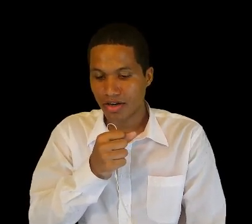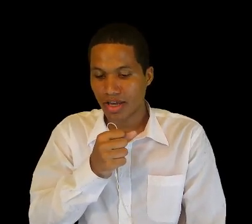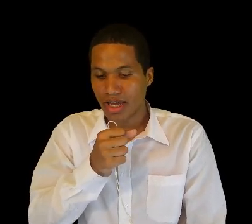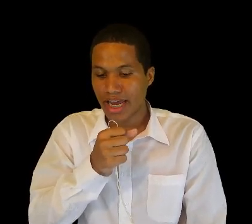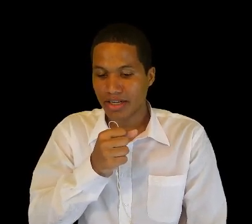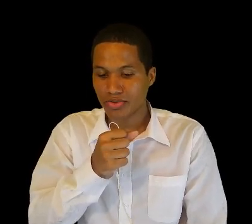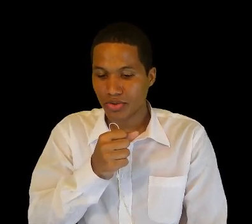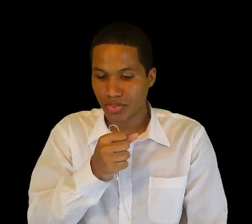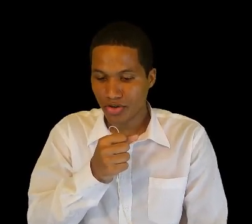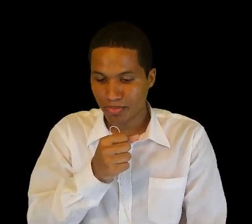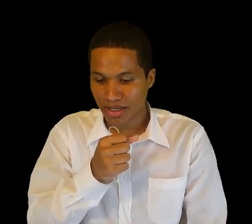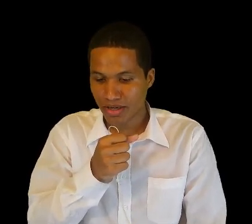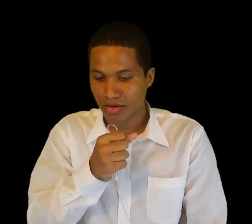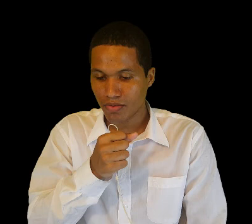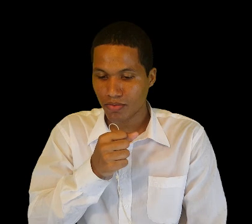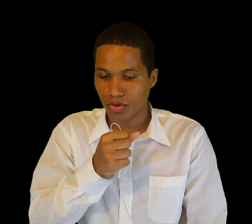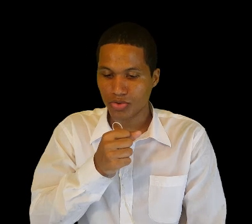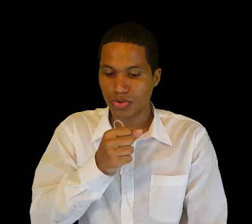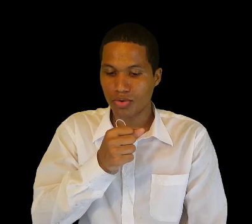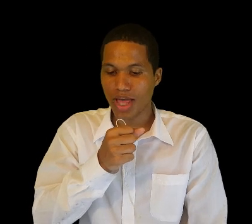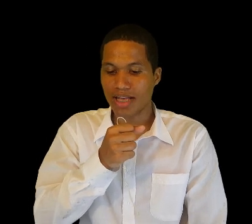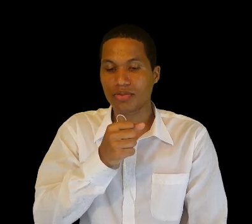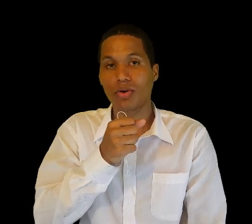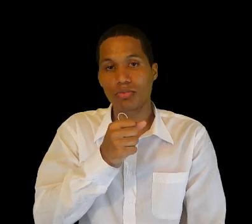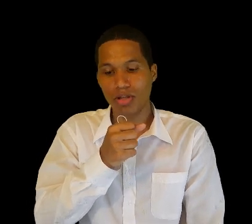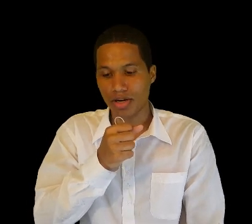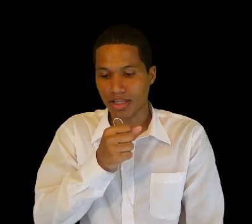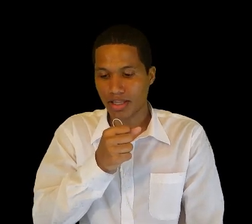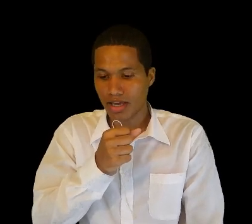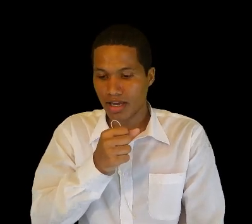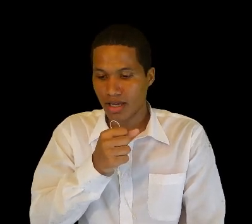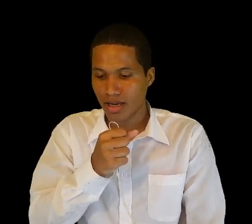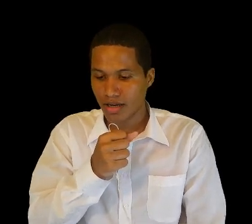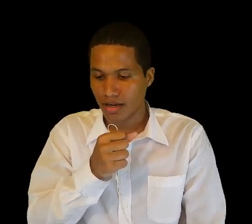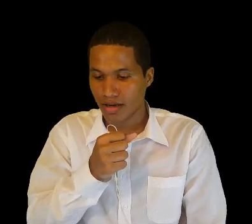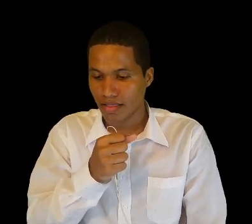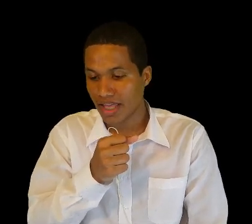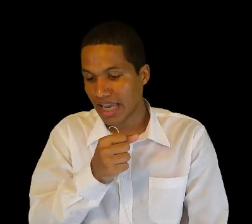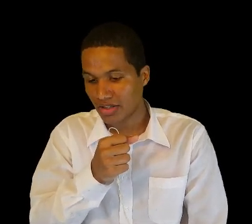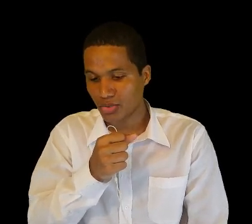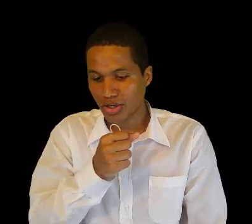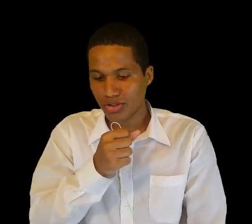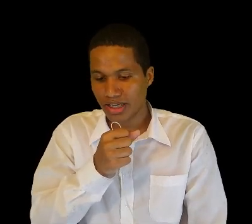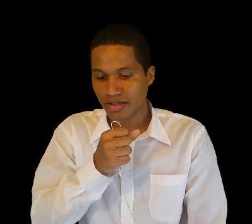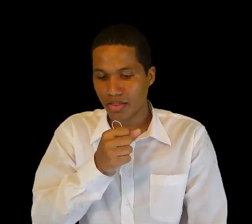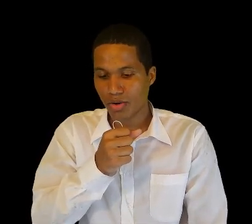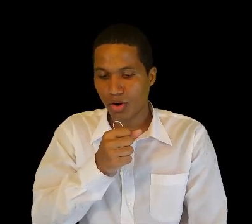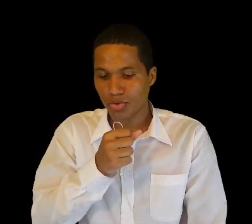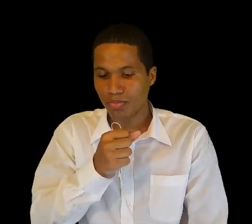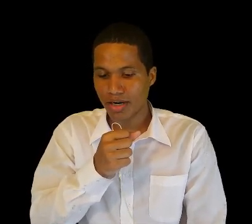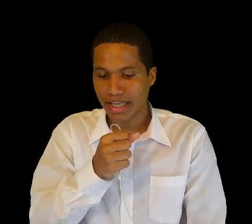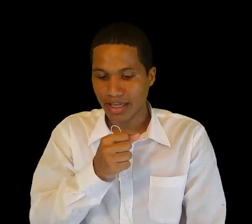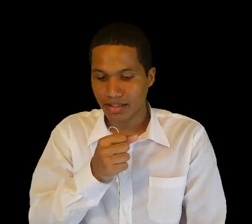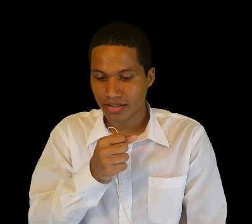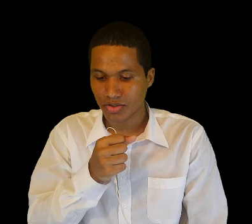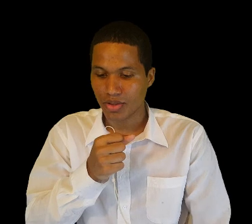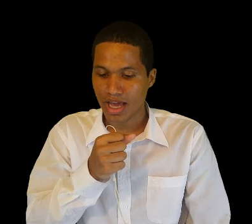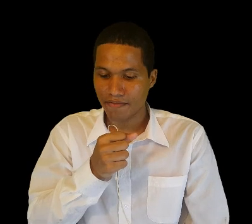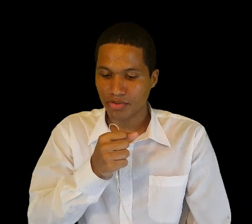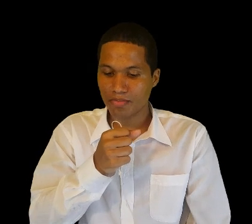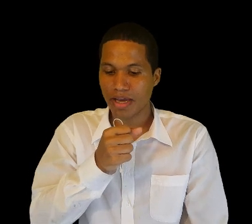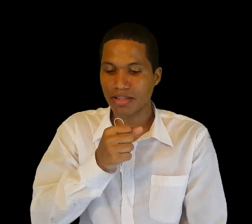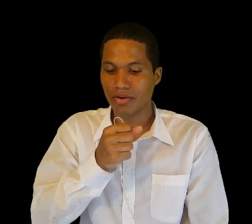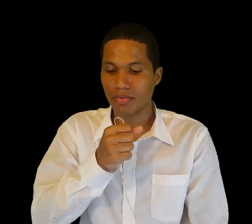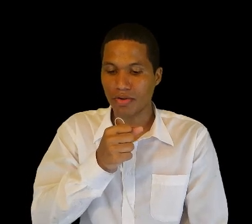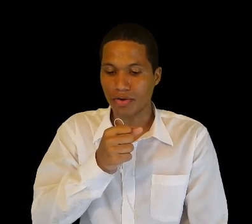They are ectothermic, also known as cold-blooded. They cannot regulate their own body heat, so they